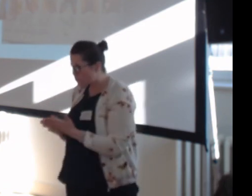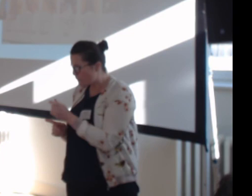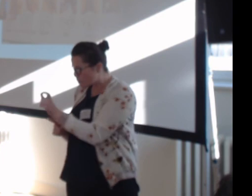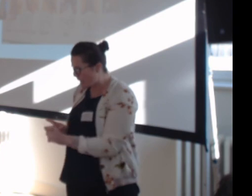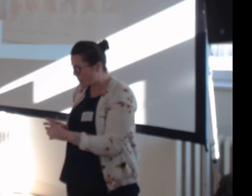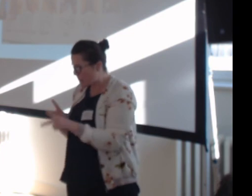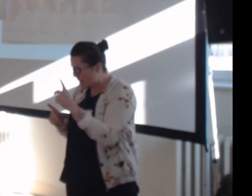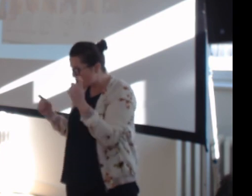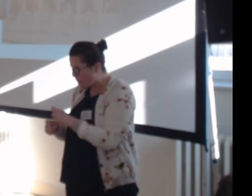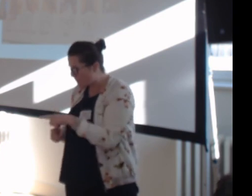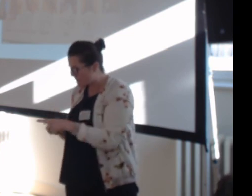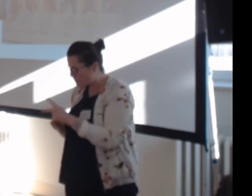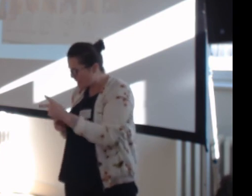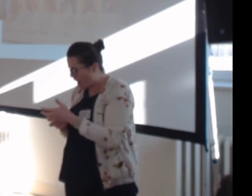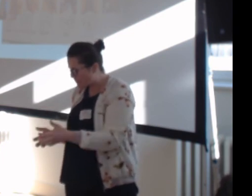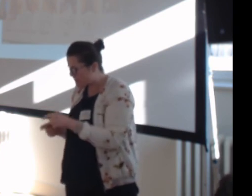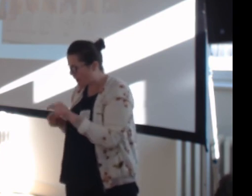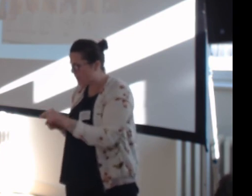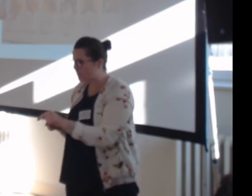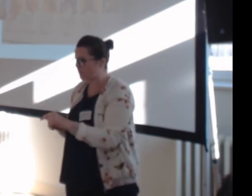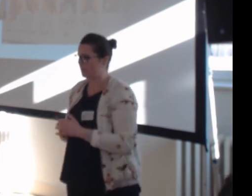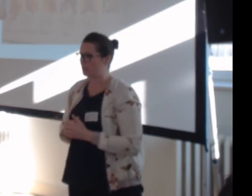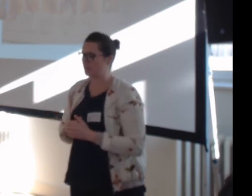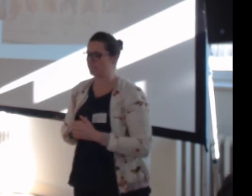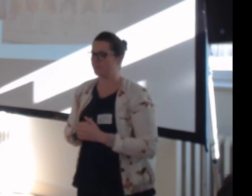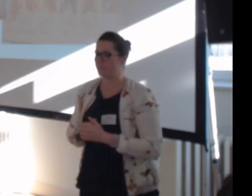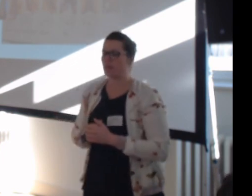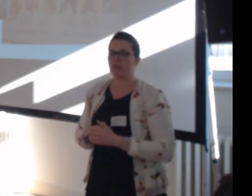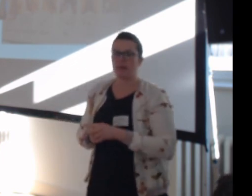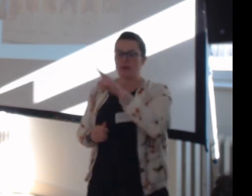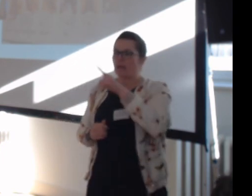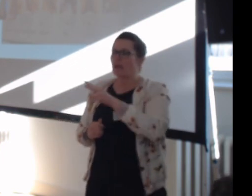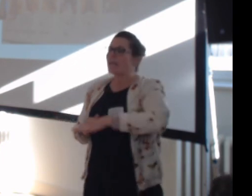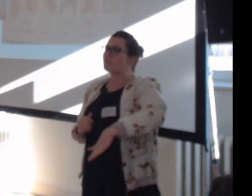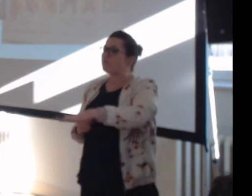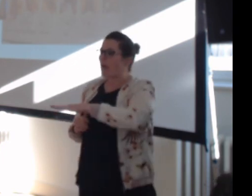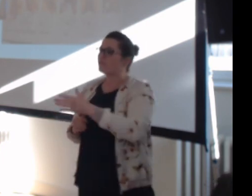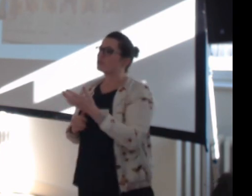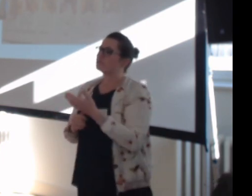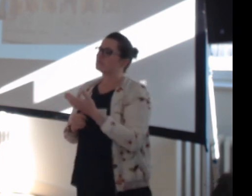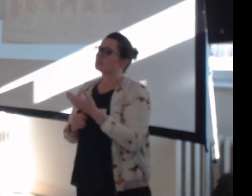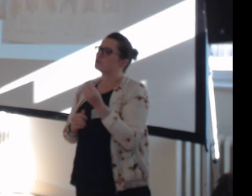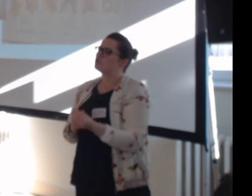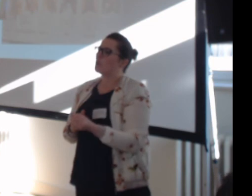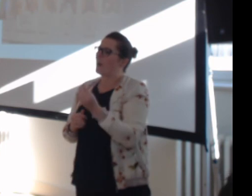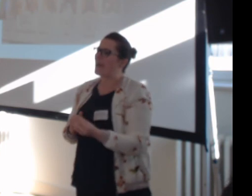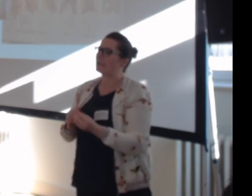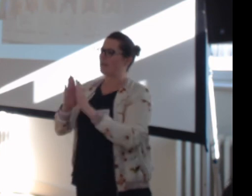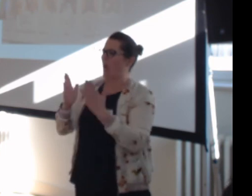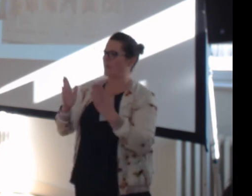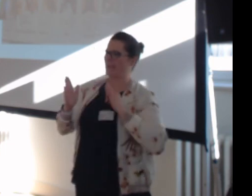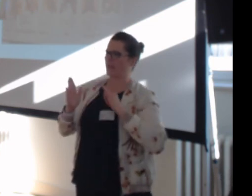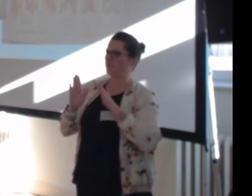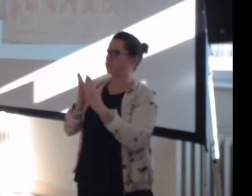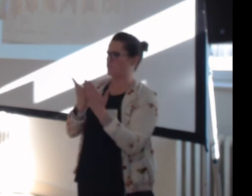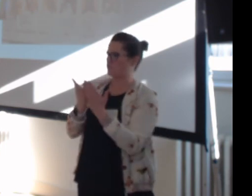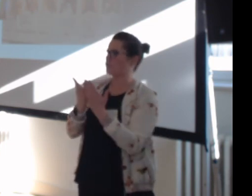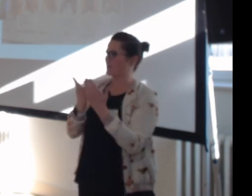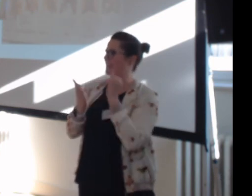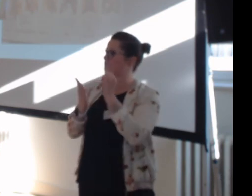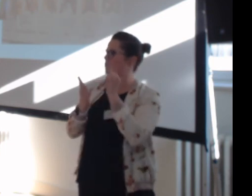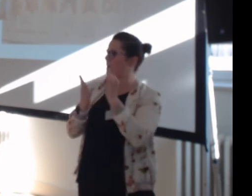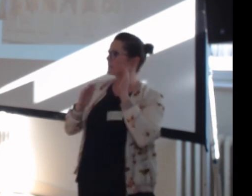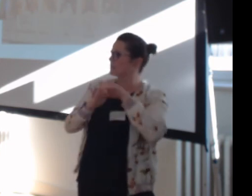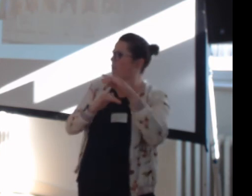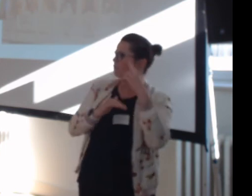is more complex and abstract. In Flanders, a few, too little, libraries have books with information